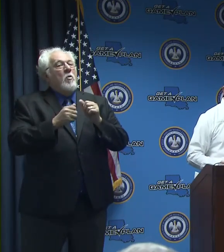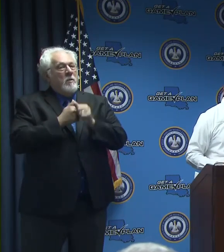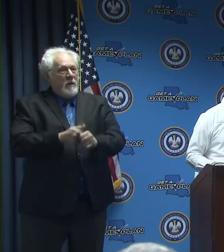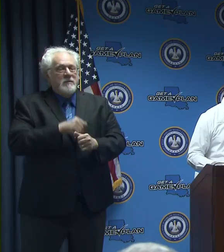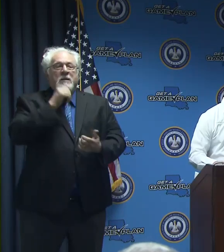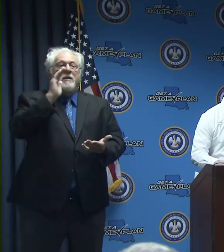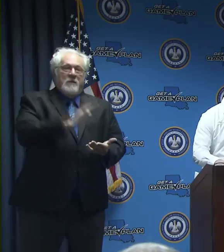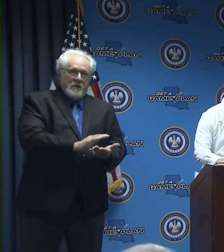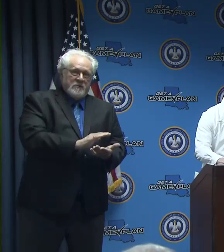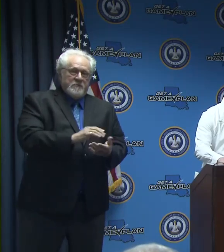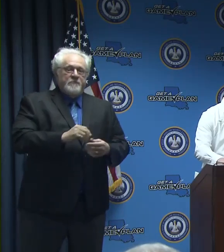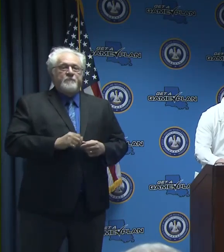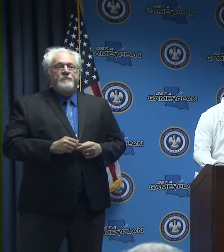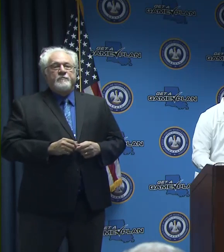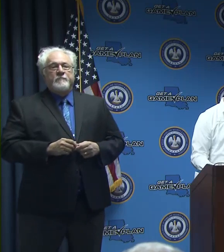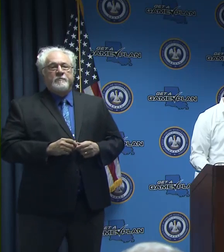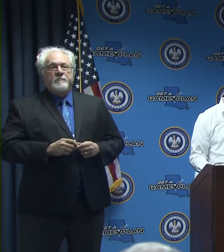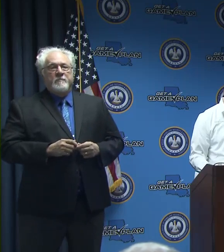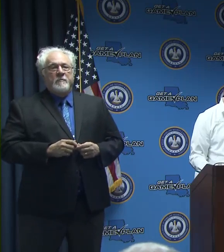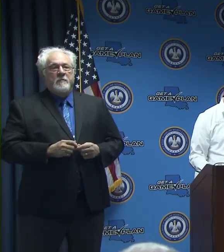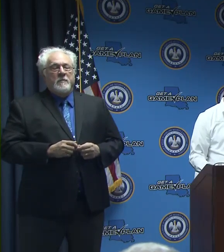less.